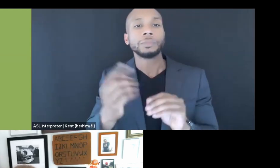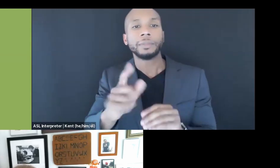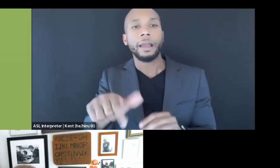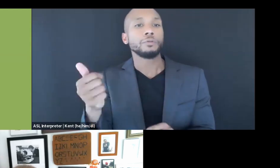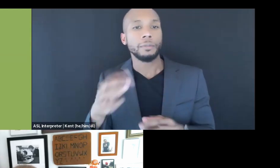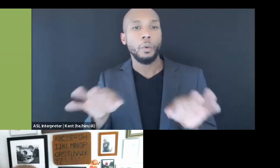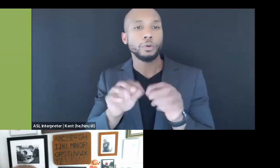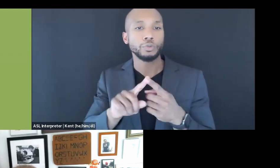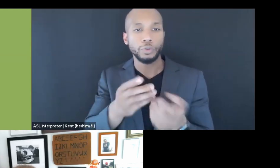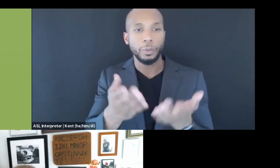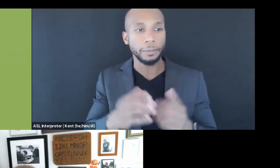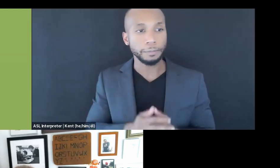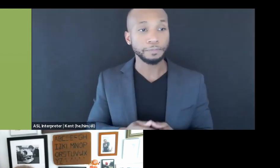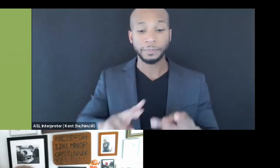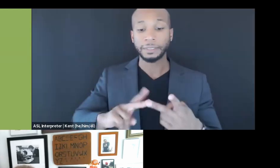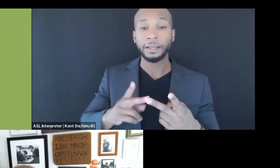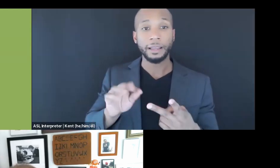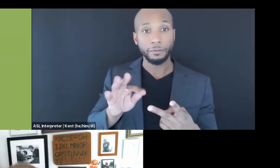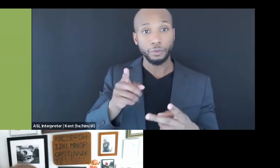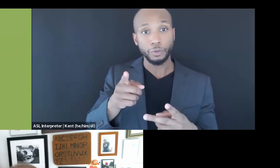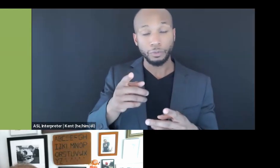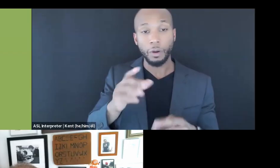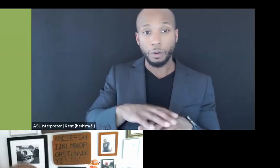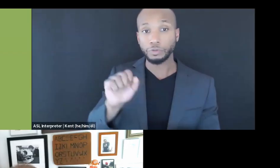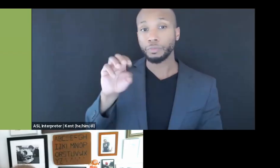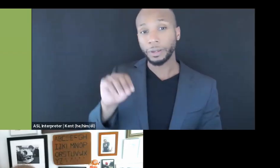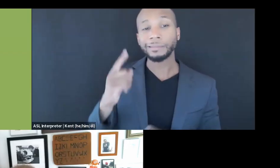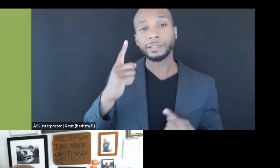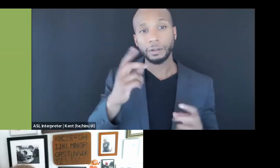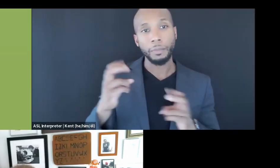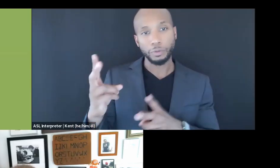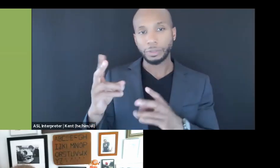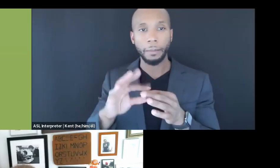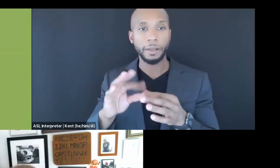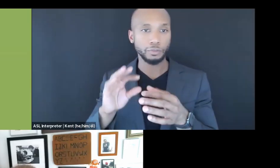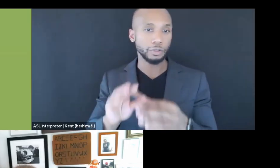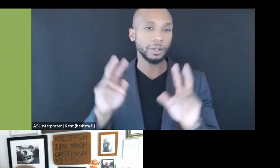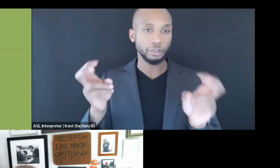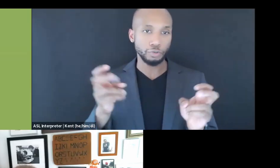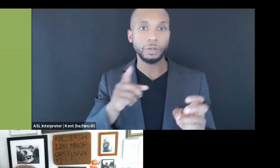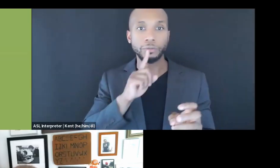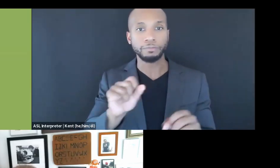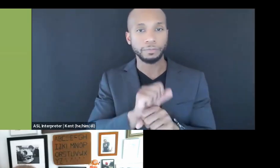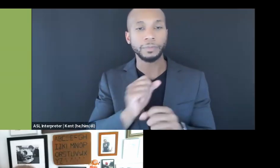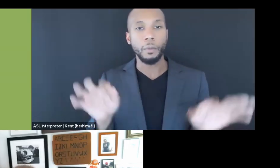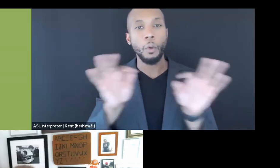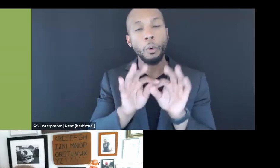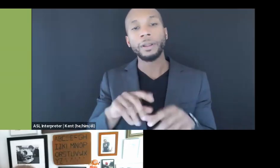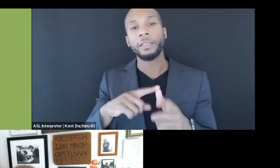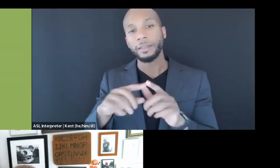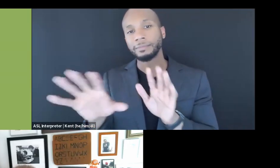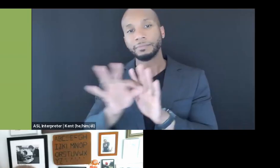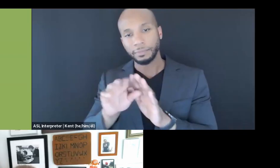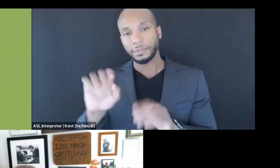you. And second, if you are on social media, consider posting a message about an issue that is important to you, tagging a